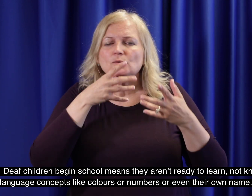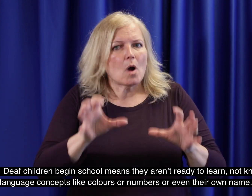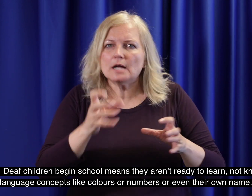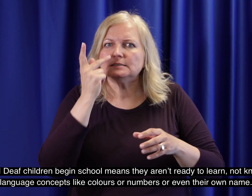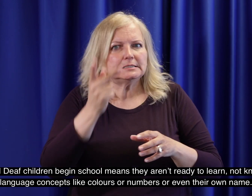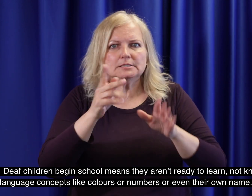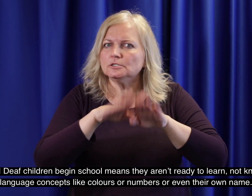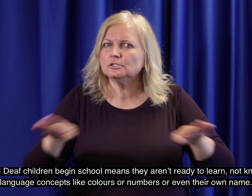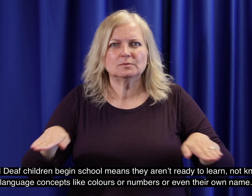name.